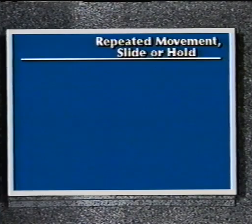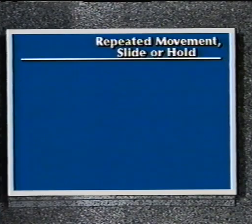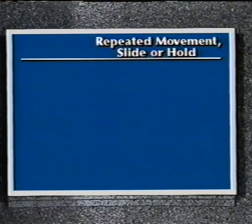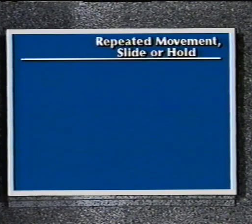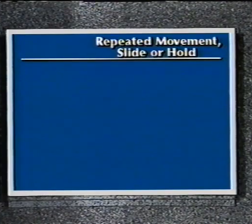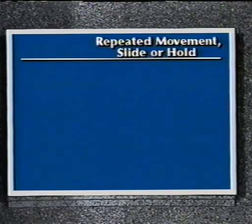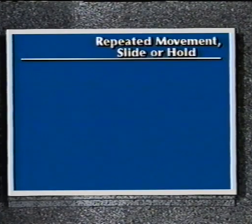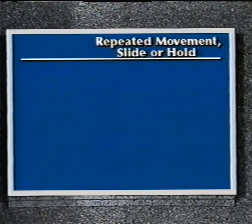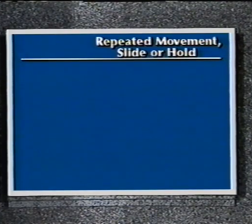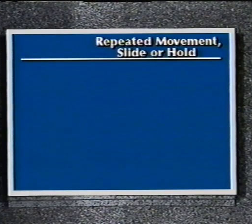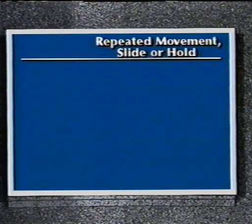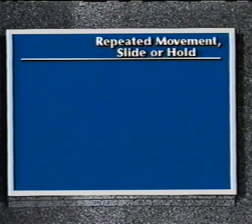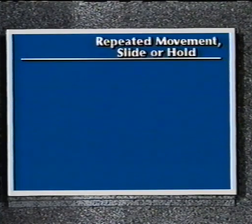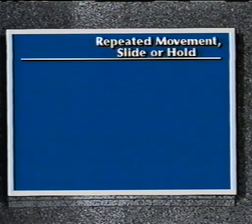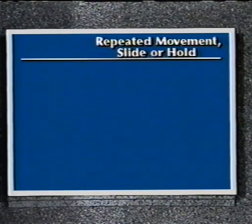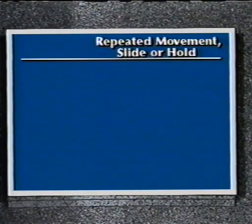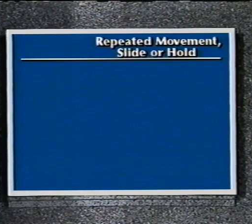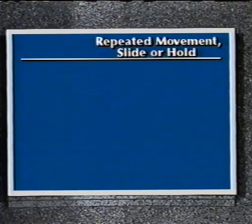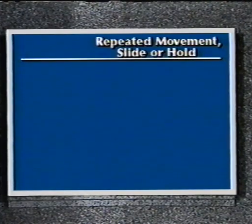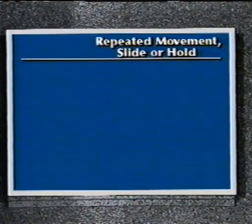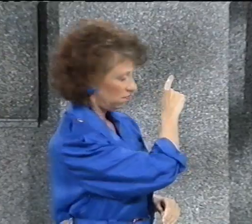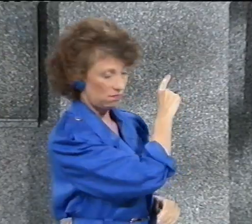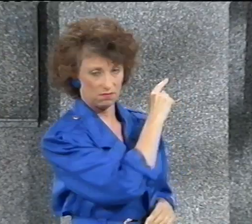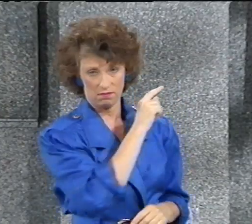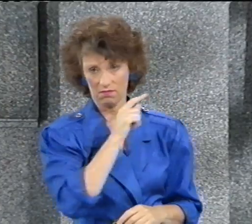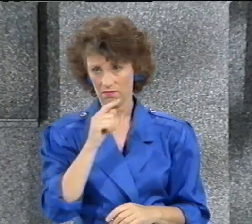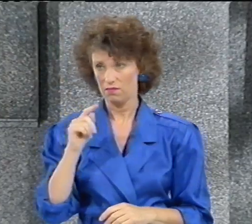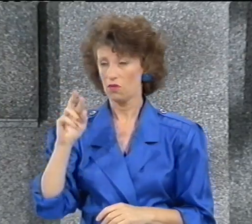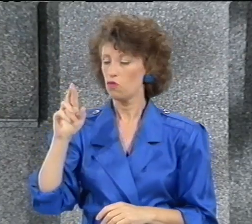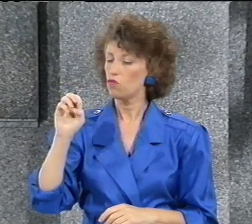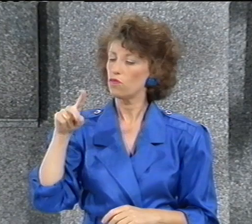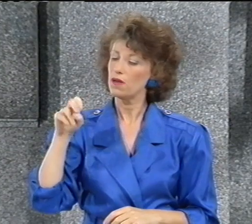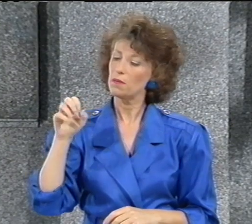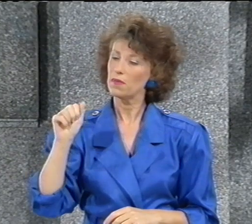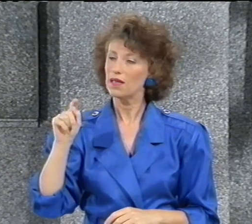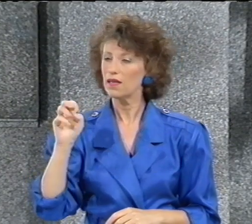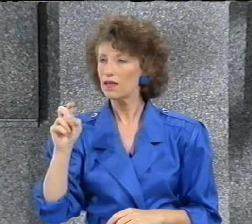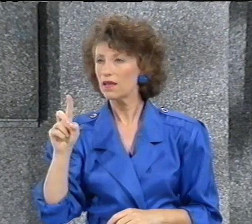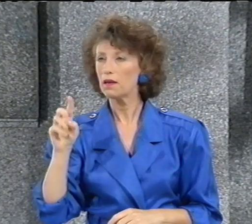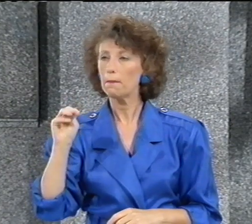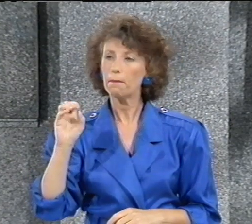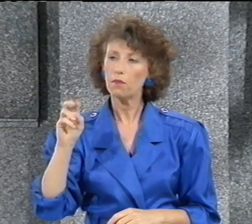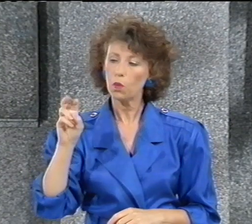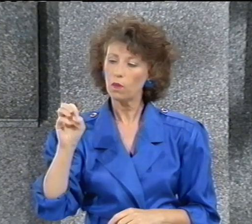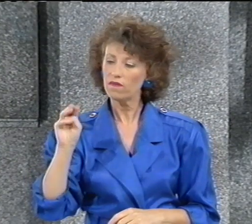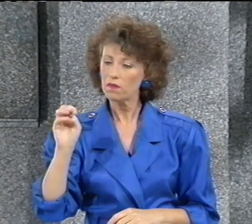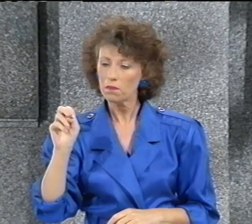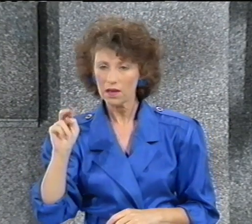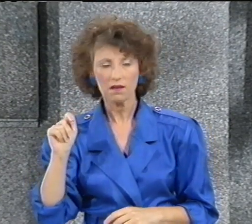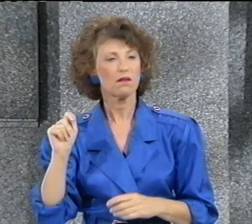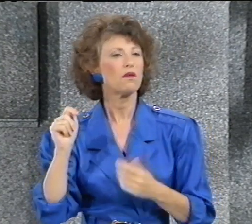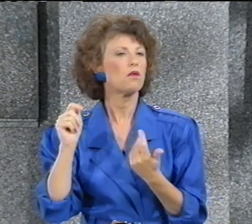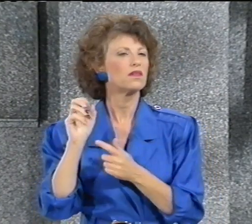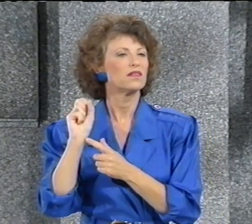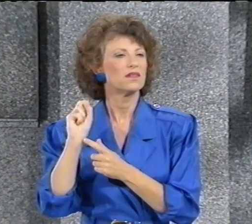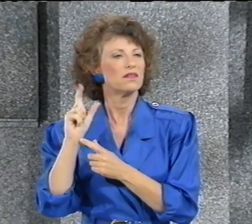a slide. We would put the L on that side and call that a repeated movement, a